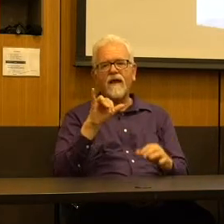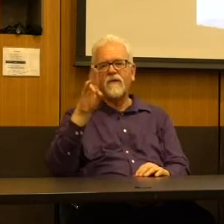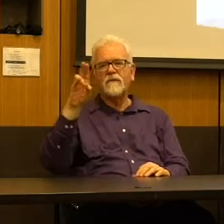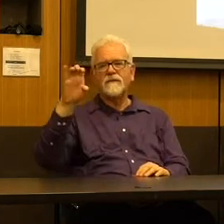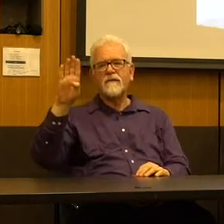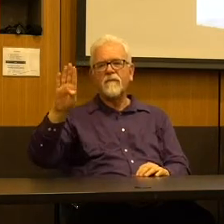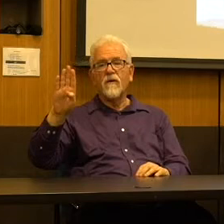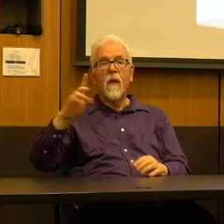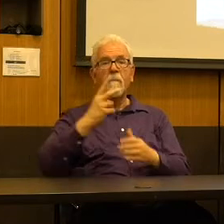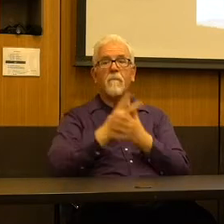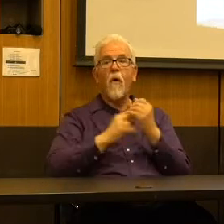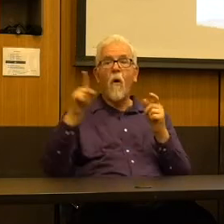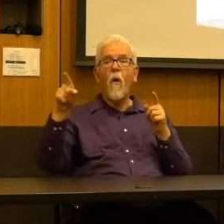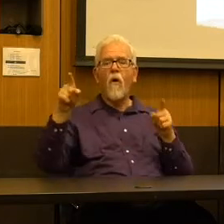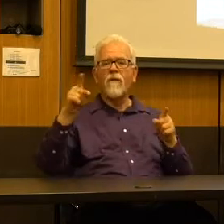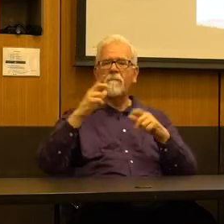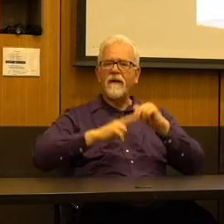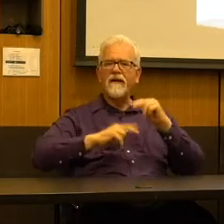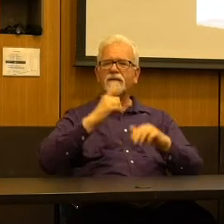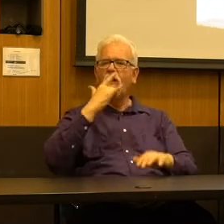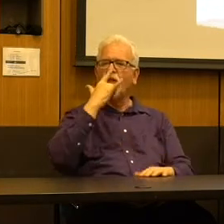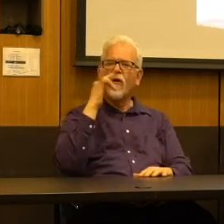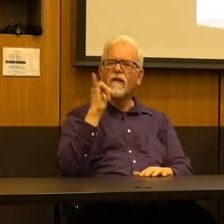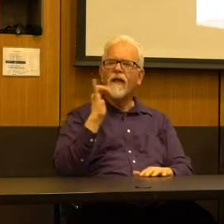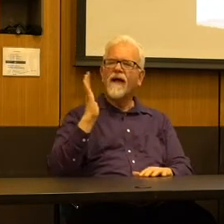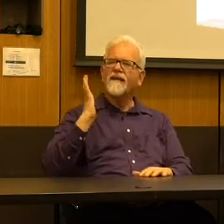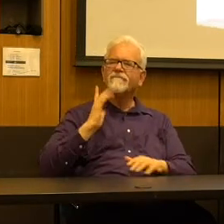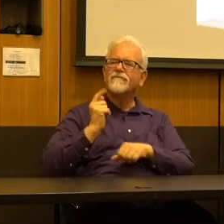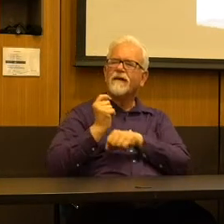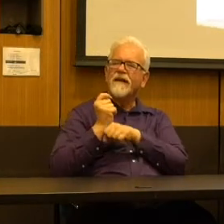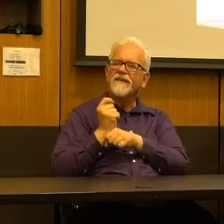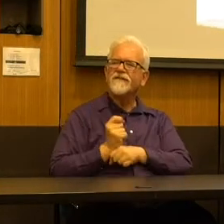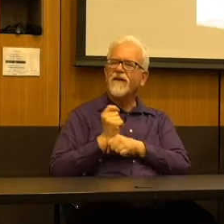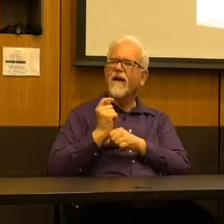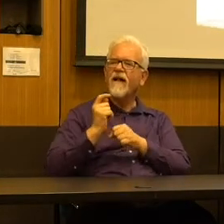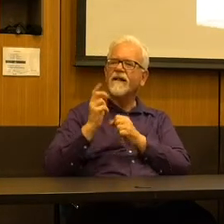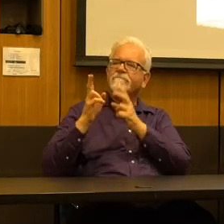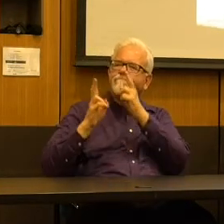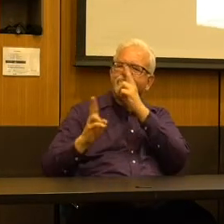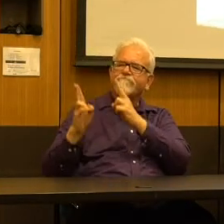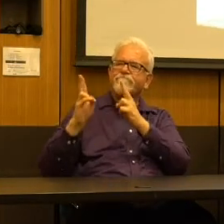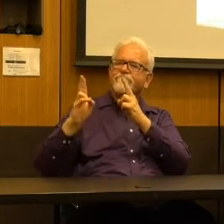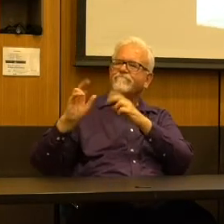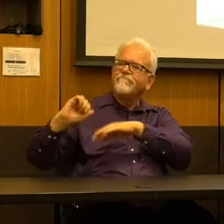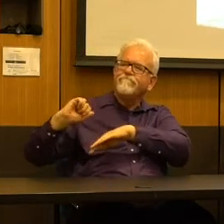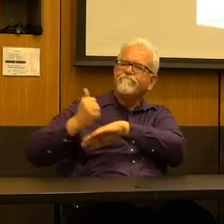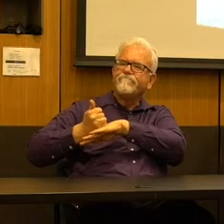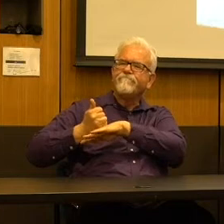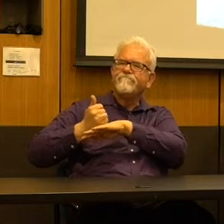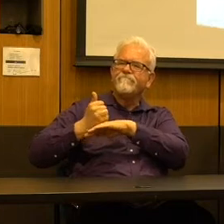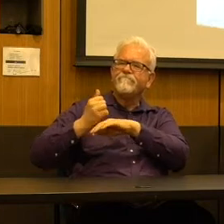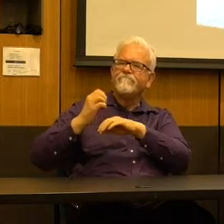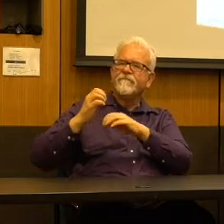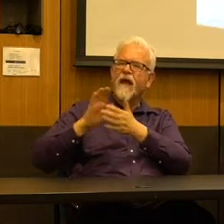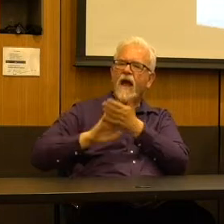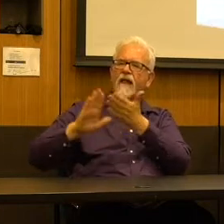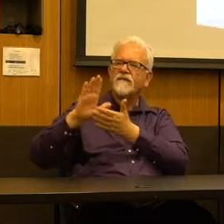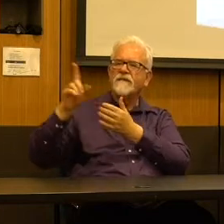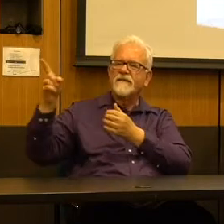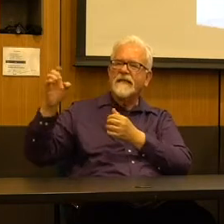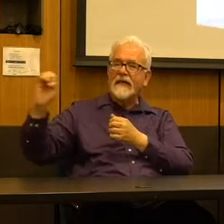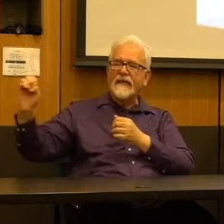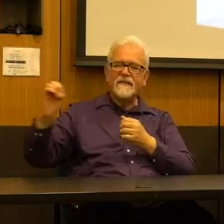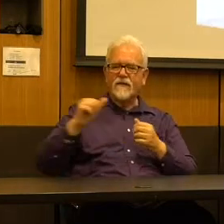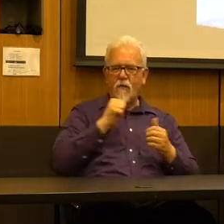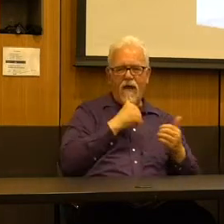them were built to look like these traditional hallowed establishments of education that we don't have in California. They